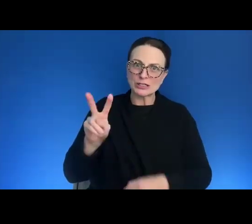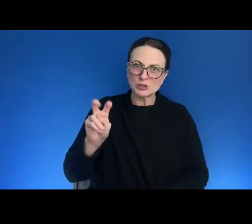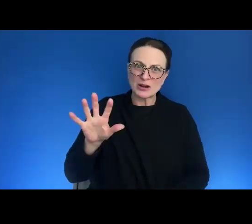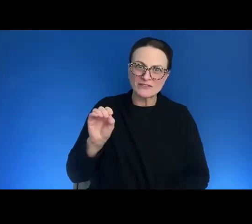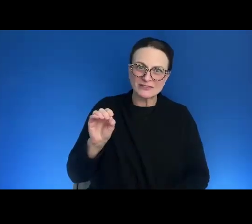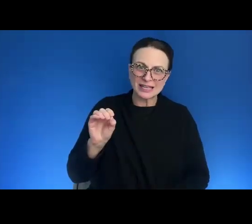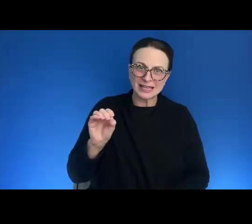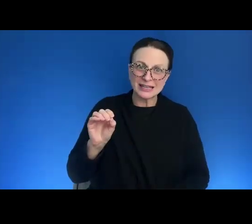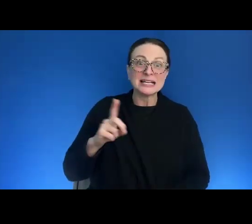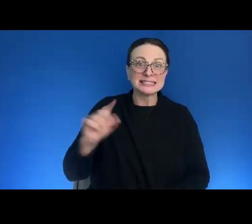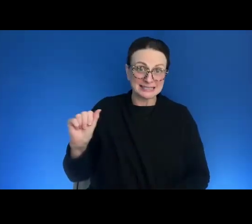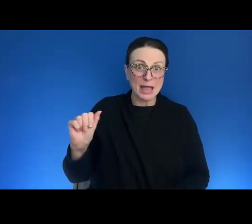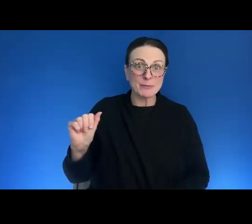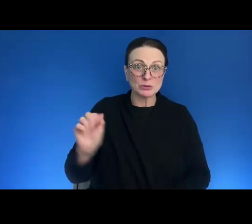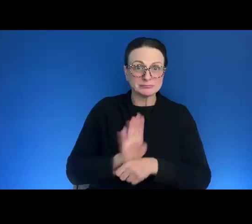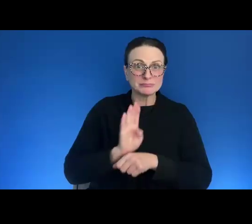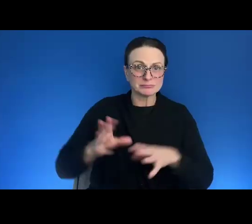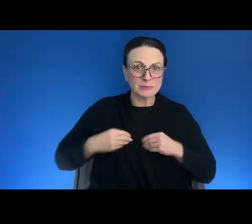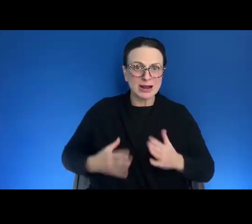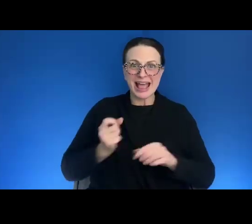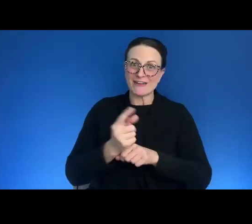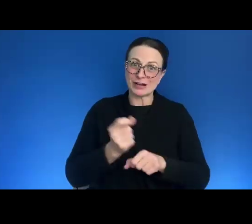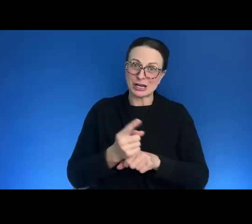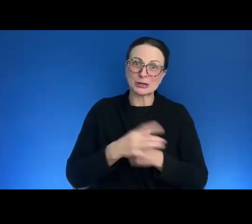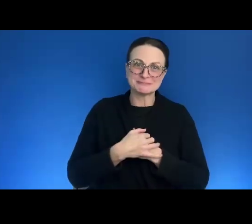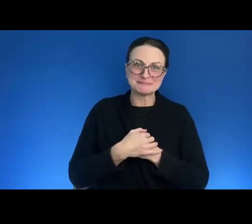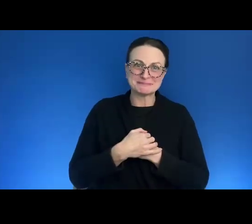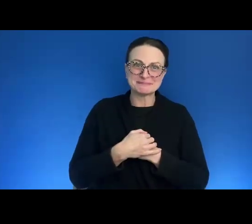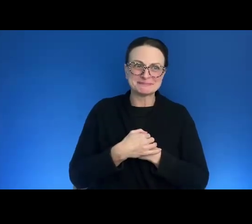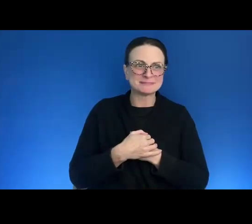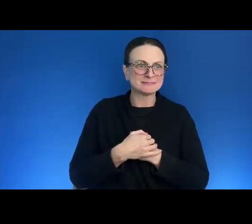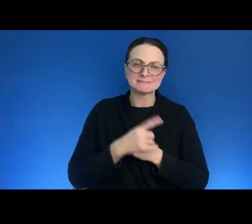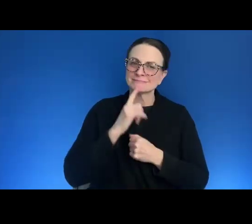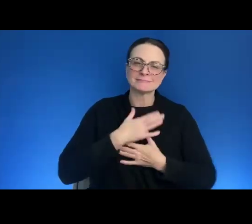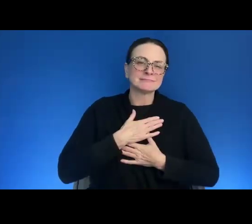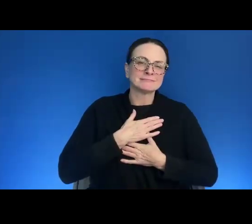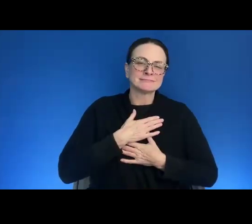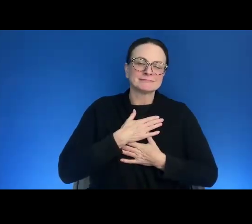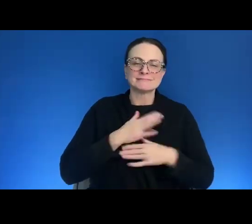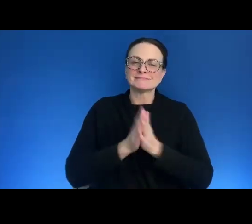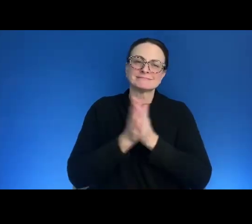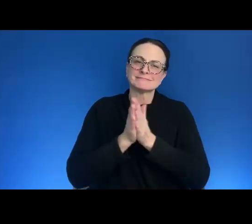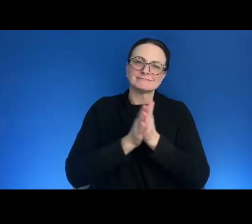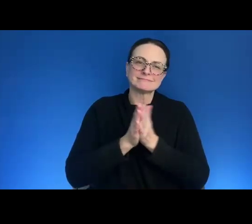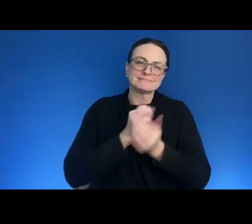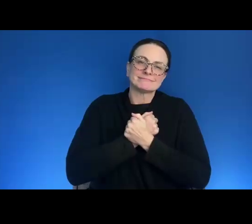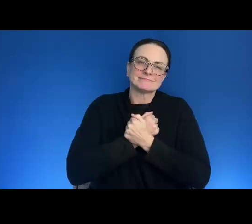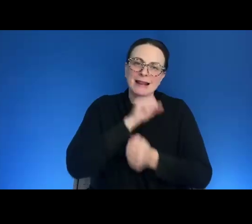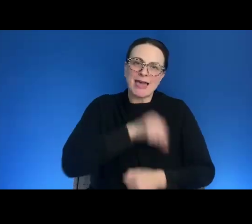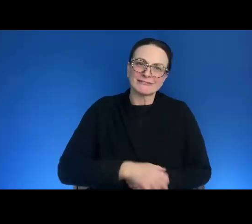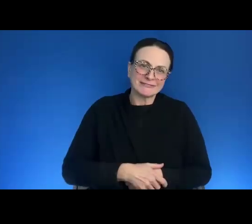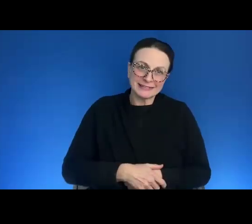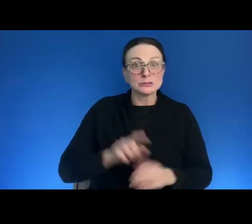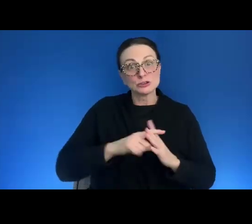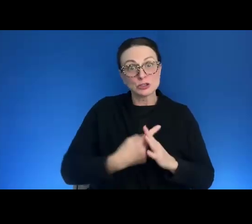250 disabled entrepreneurs every year. So it is absolutely my passion. Um, I